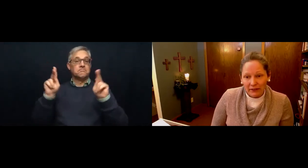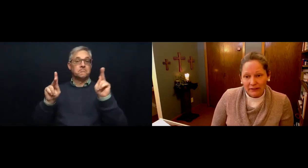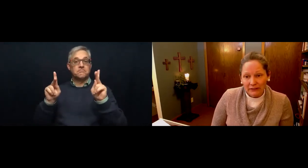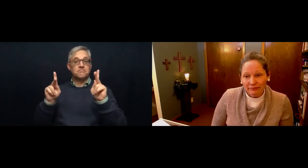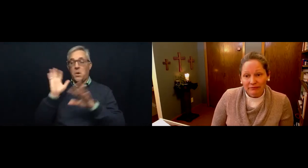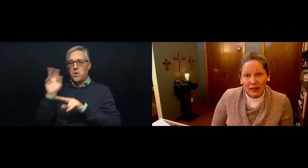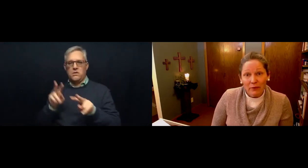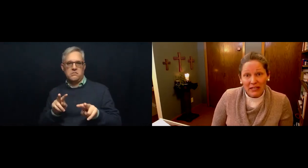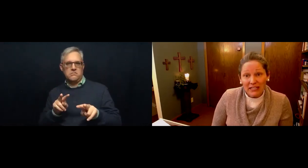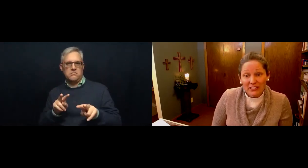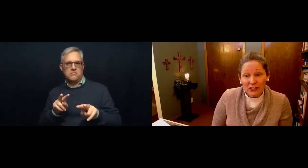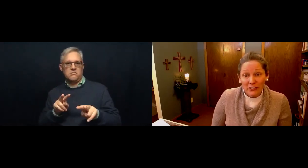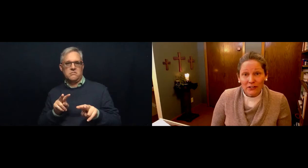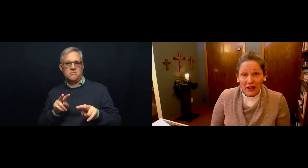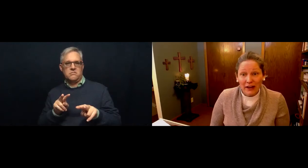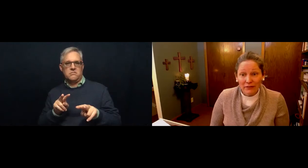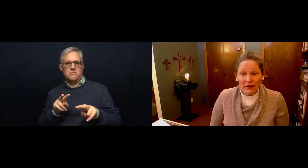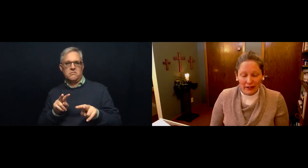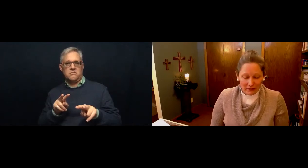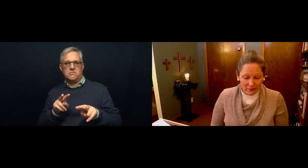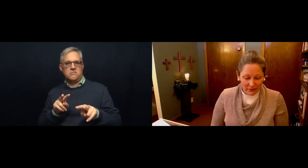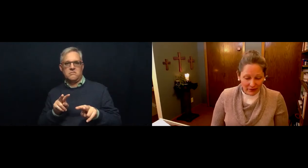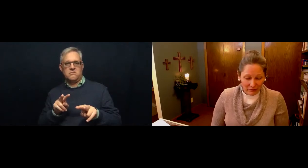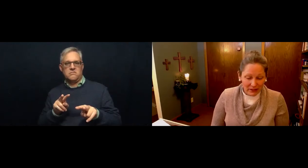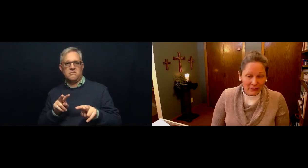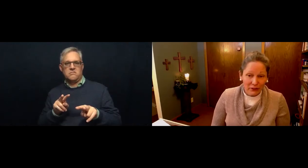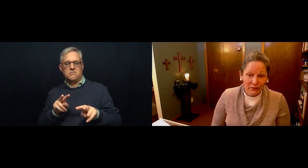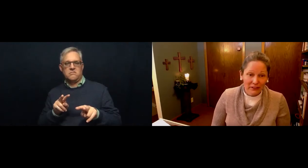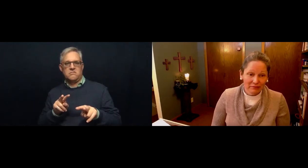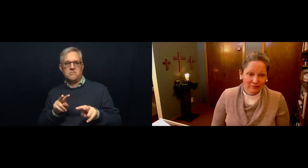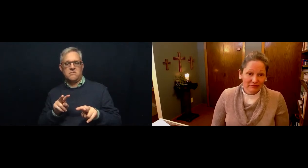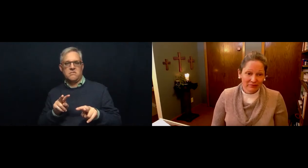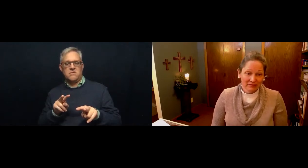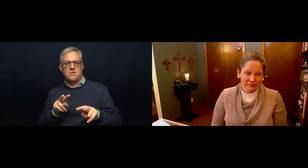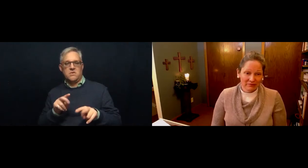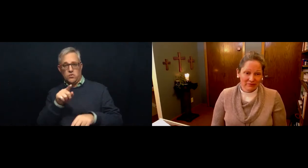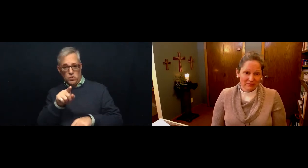trusting that we need to change our lives right now because of COVID.